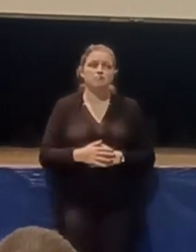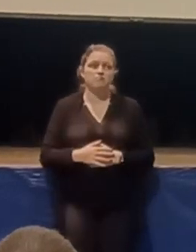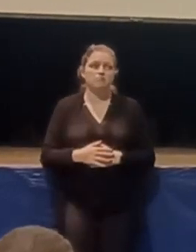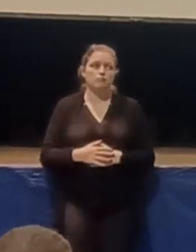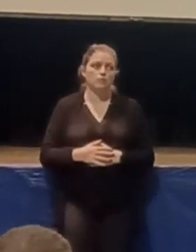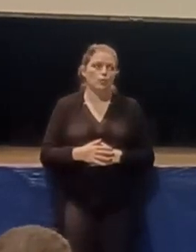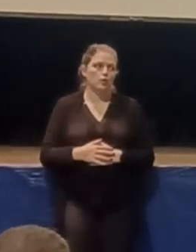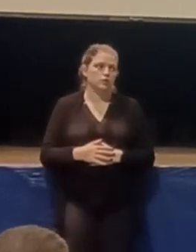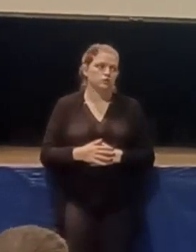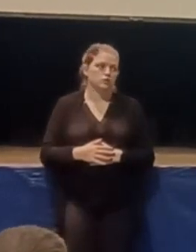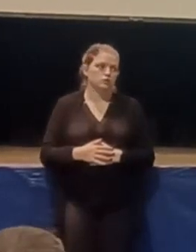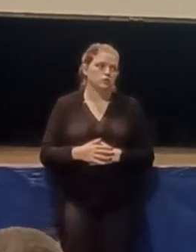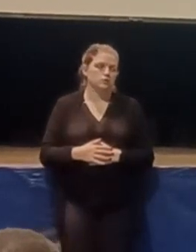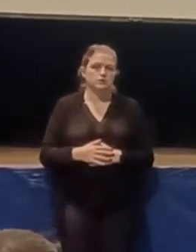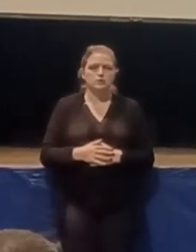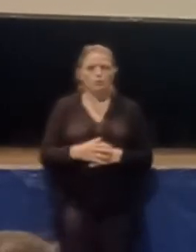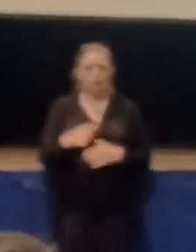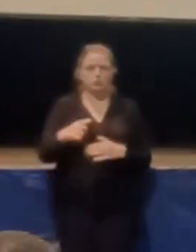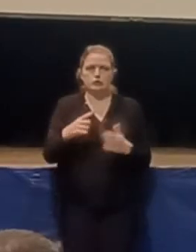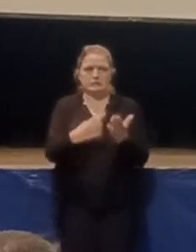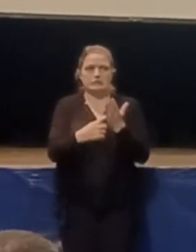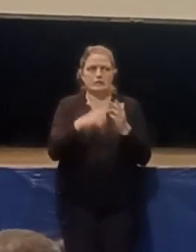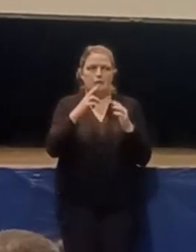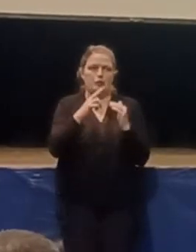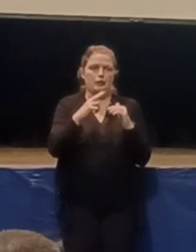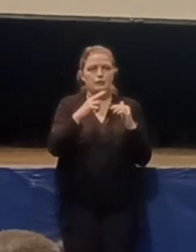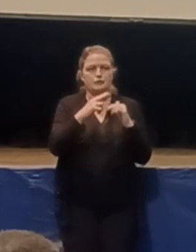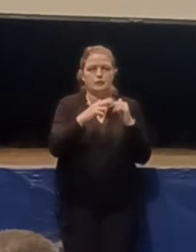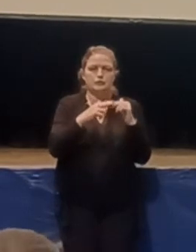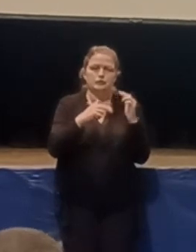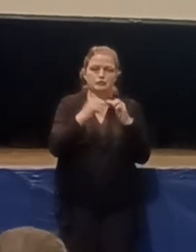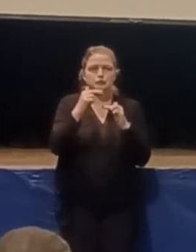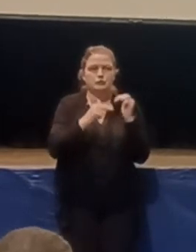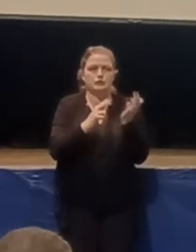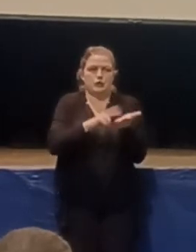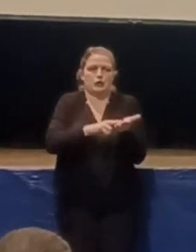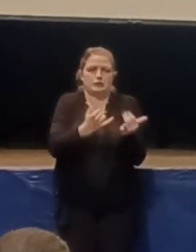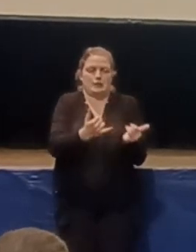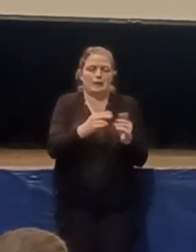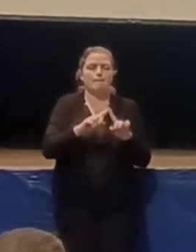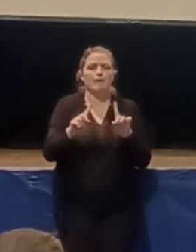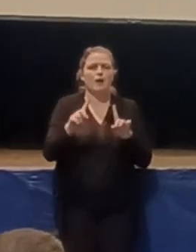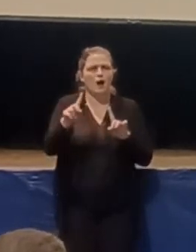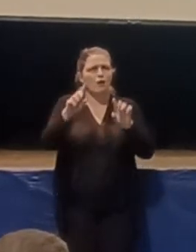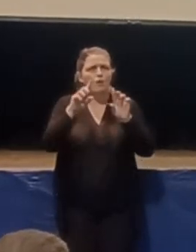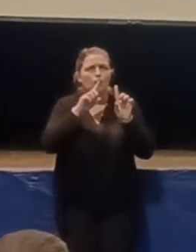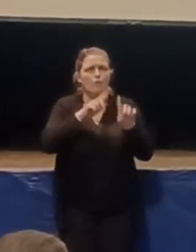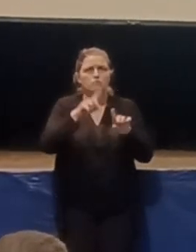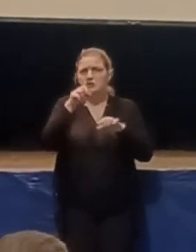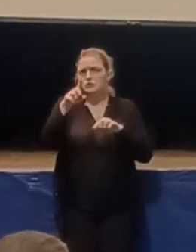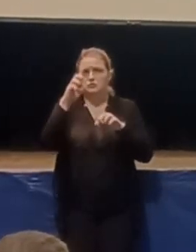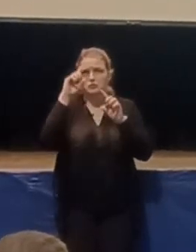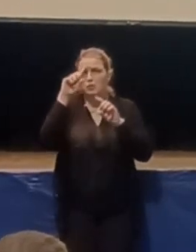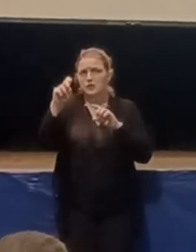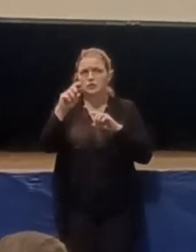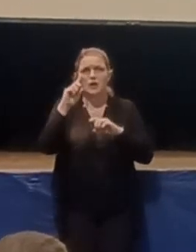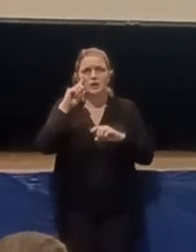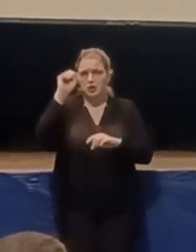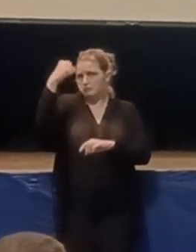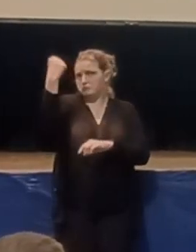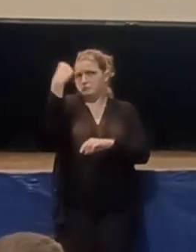just awarded for the construction contract today, so we're really excited about that as well. So I hope that answers your question. I see some